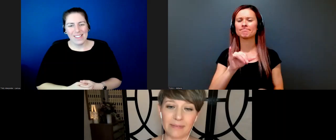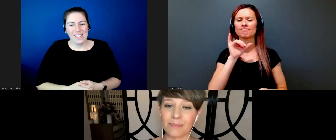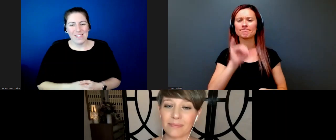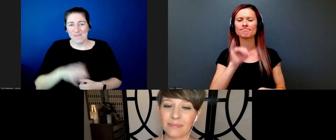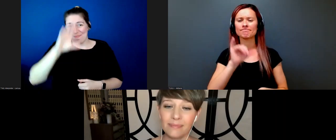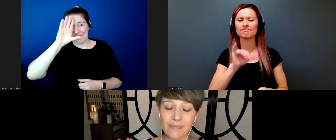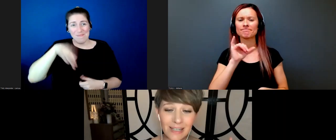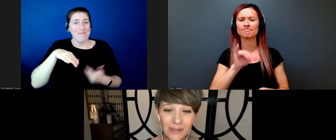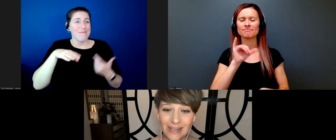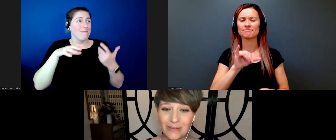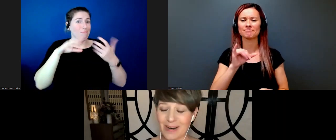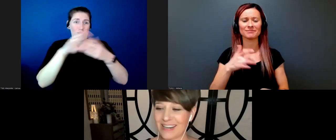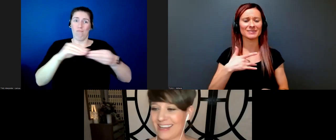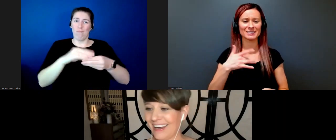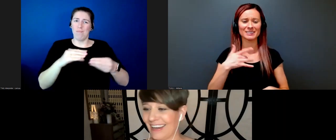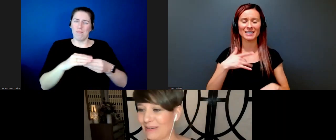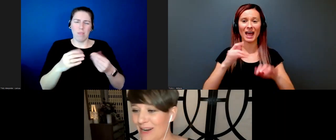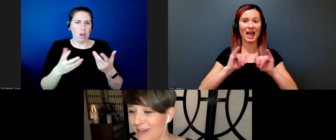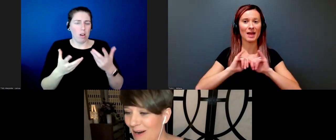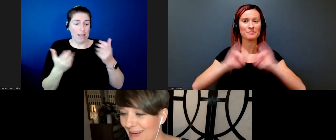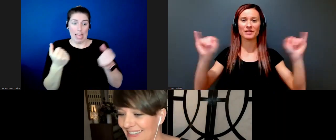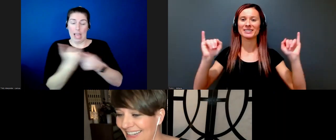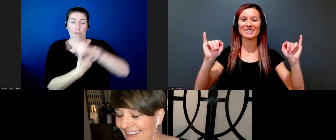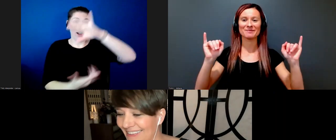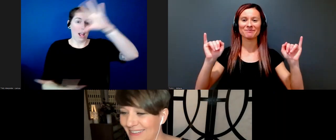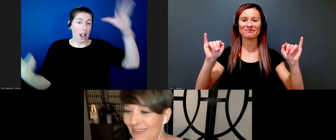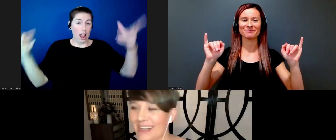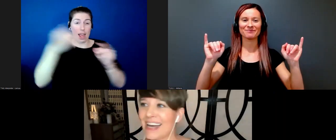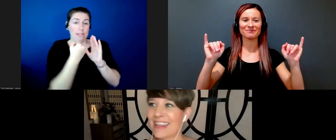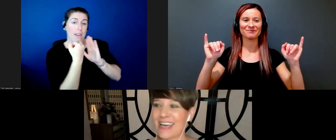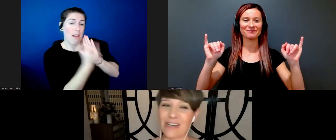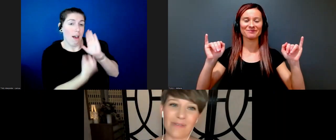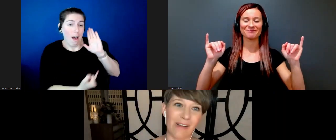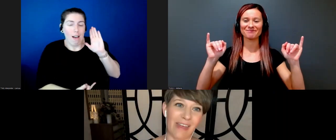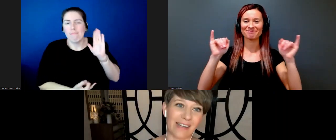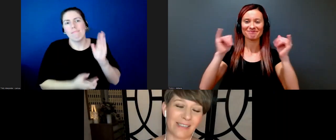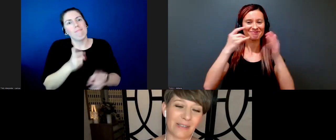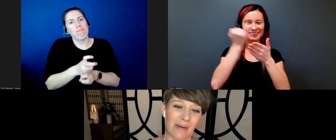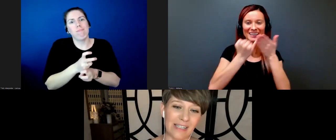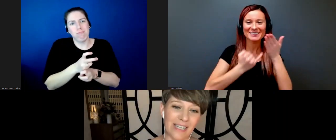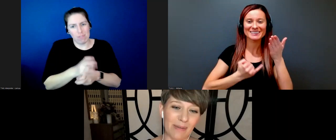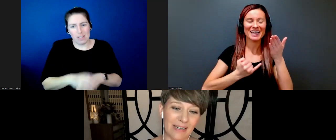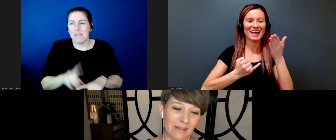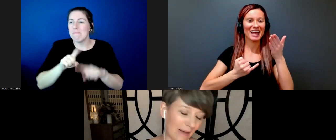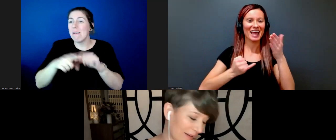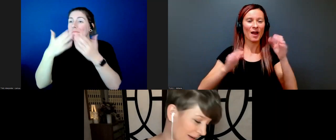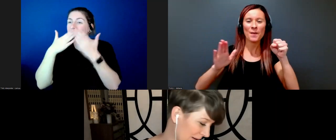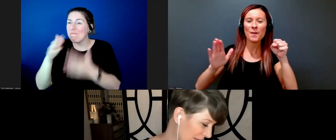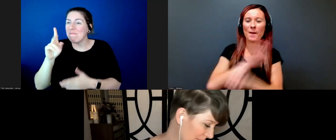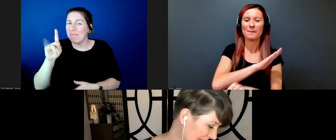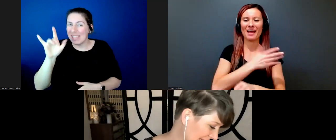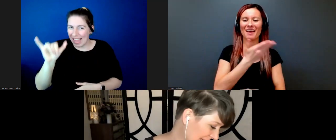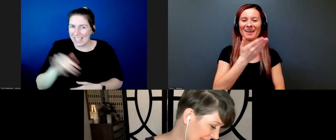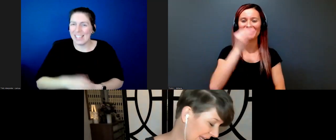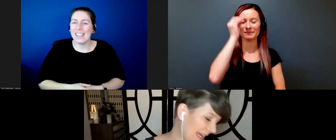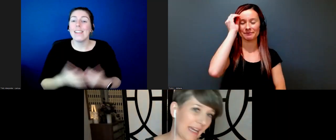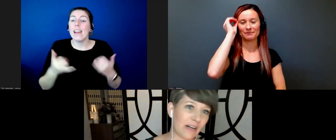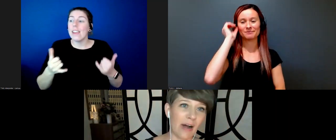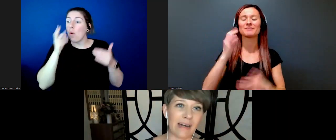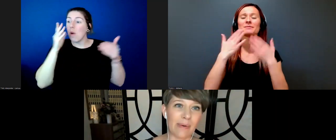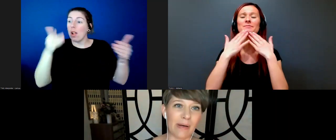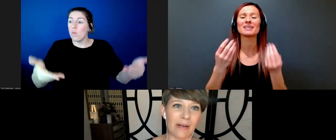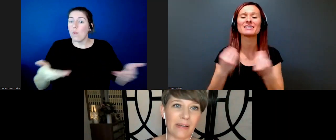tapestry, in one thing, in one comment either. So thank you for that so much. I'm going to welcome